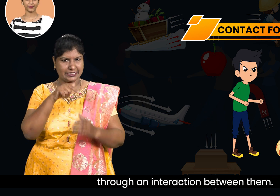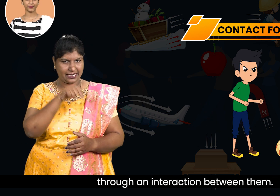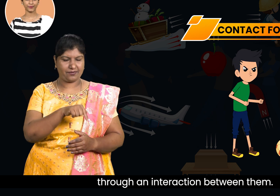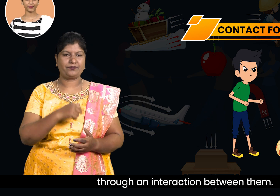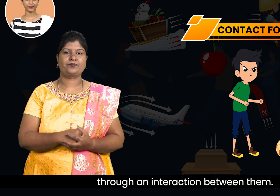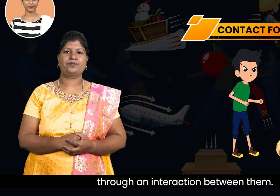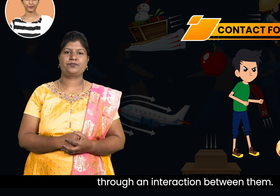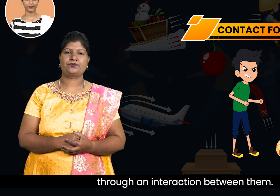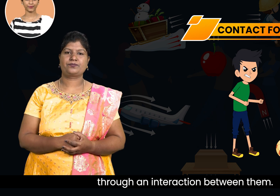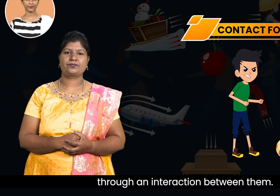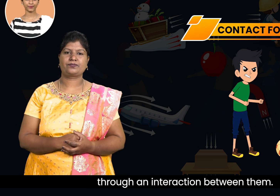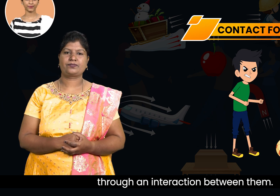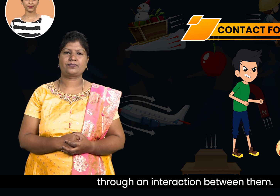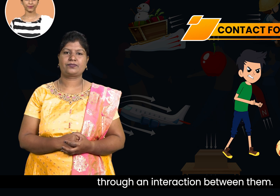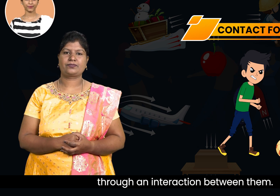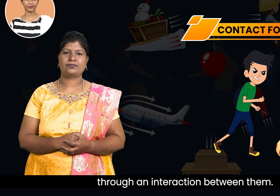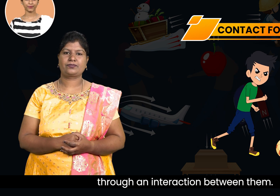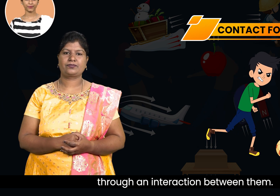them.